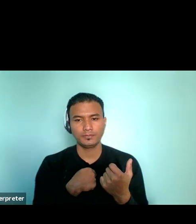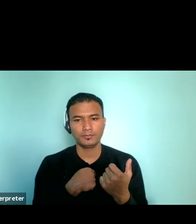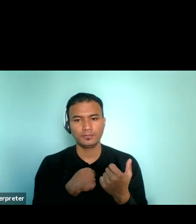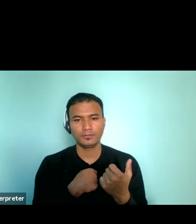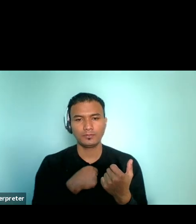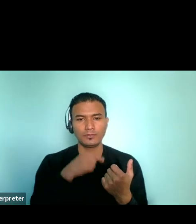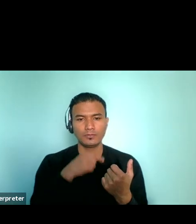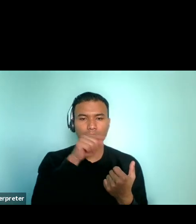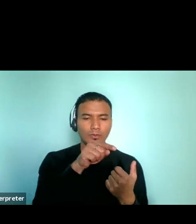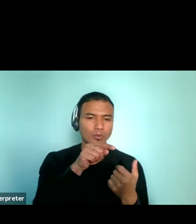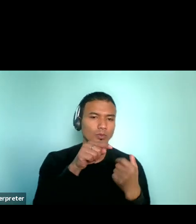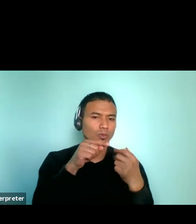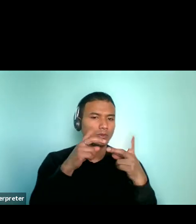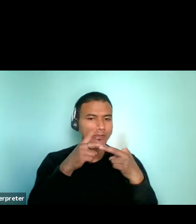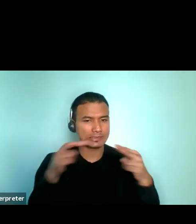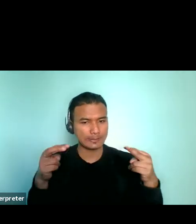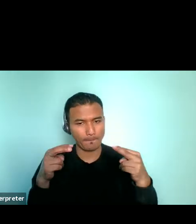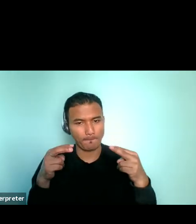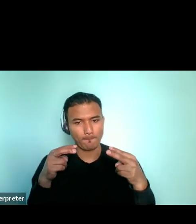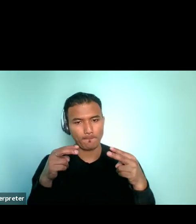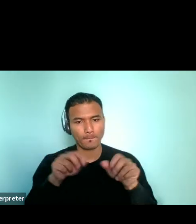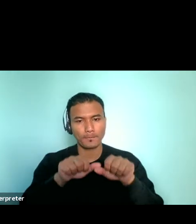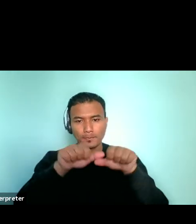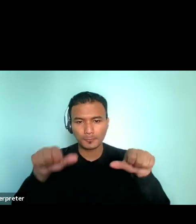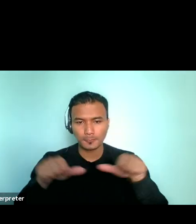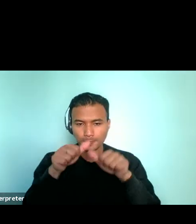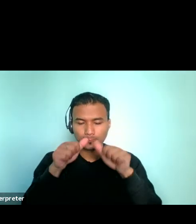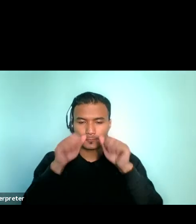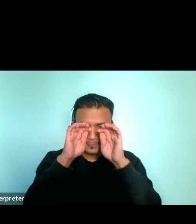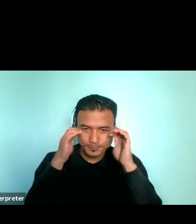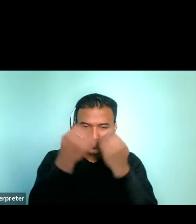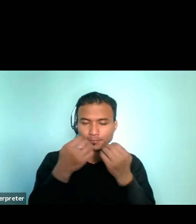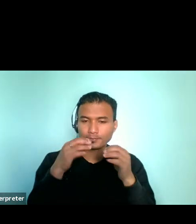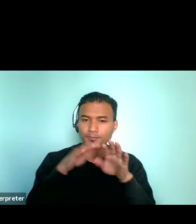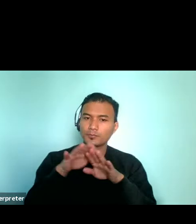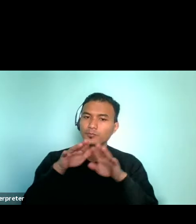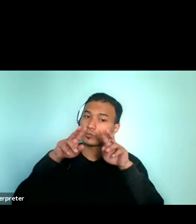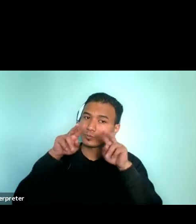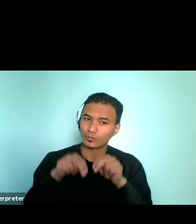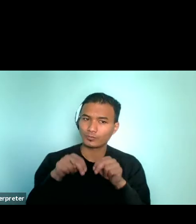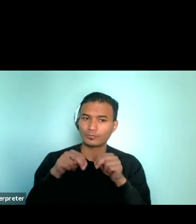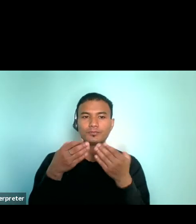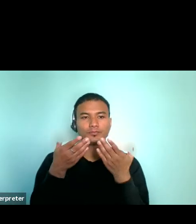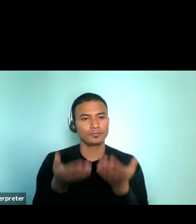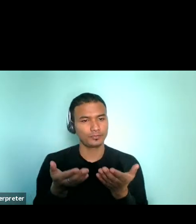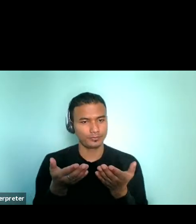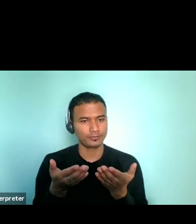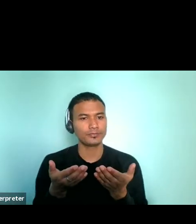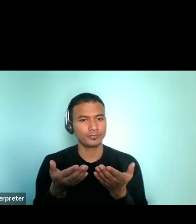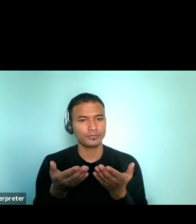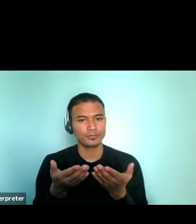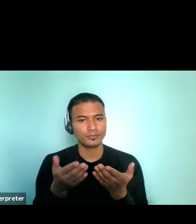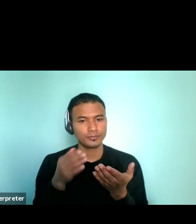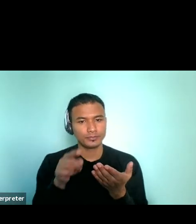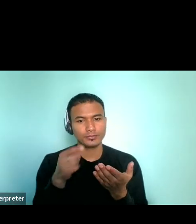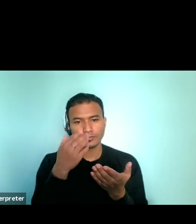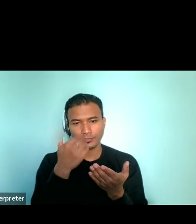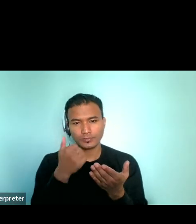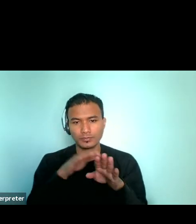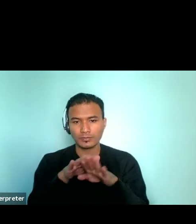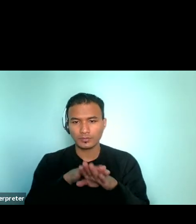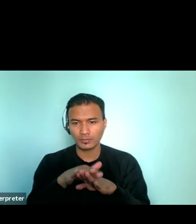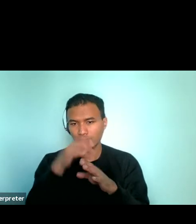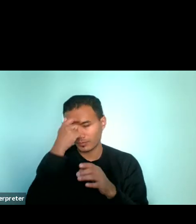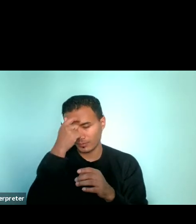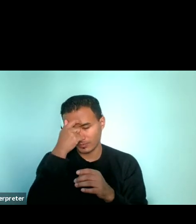this kind of land security is so important for them. Without this, they are facing so many